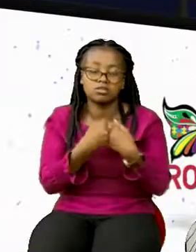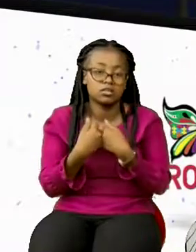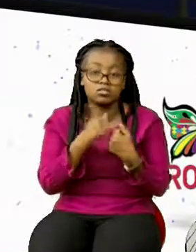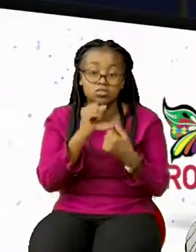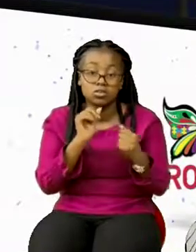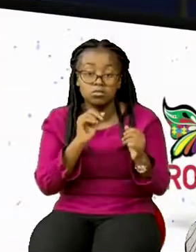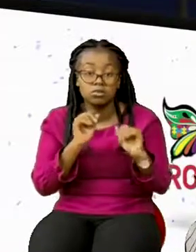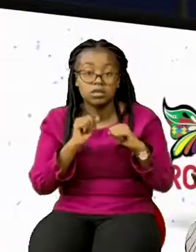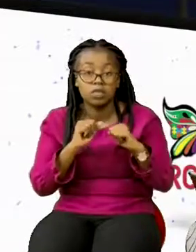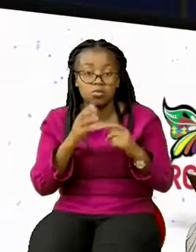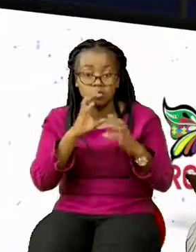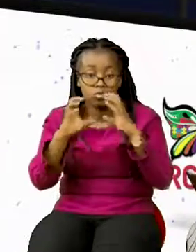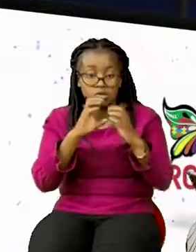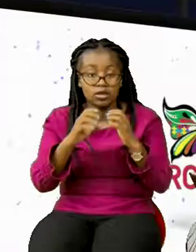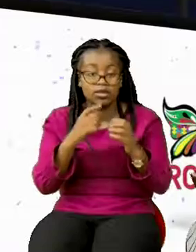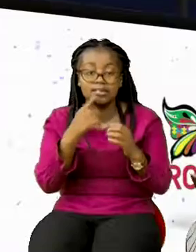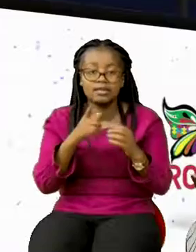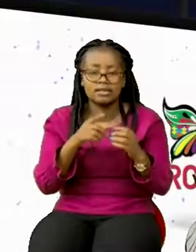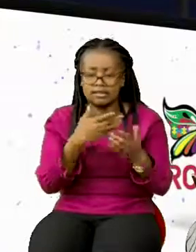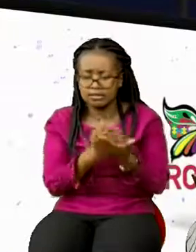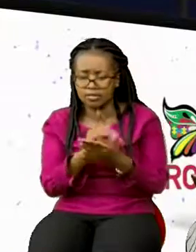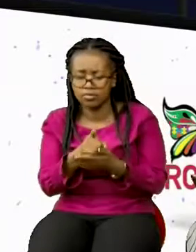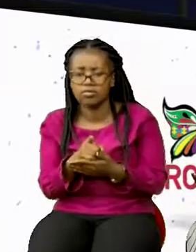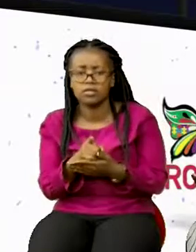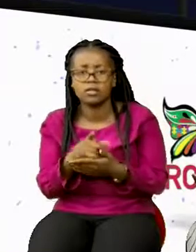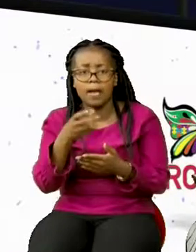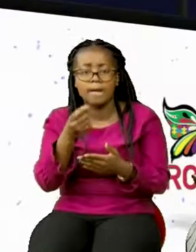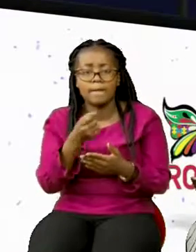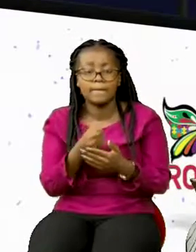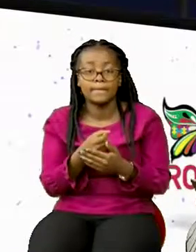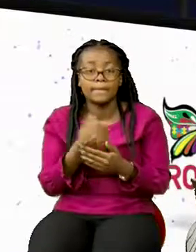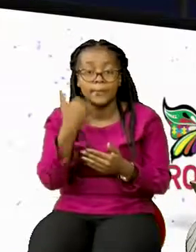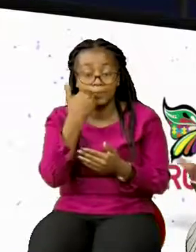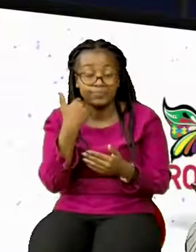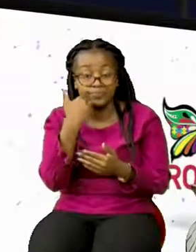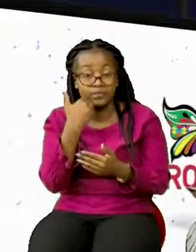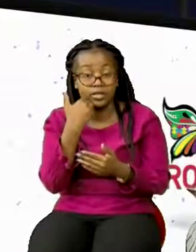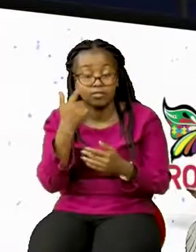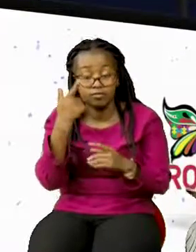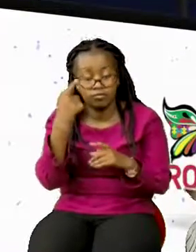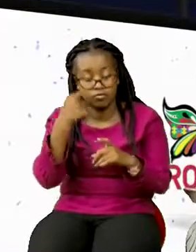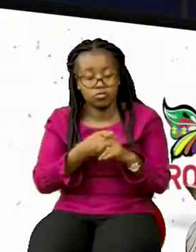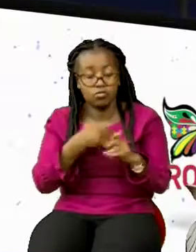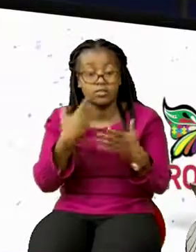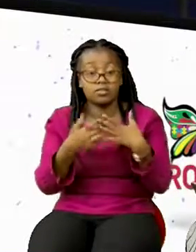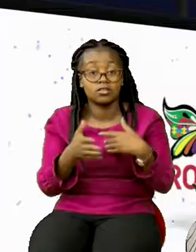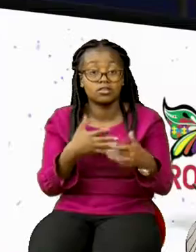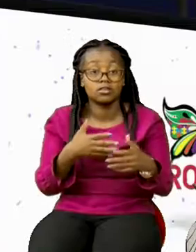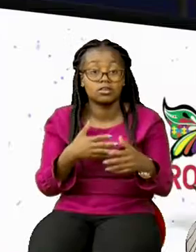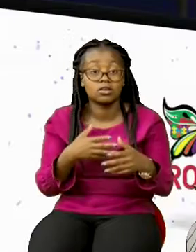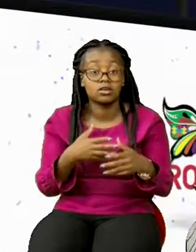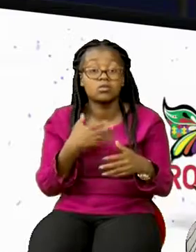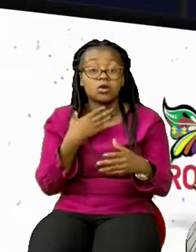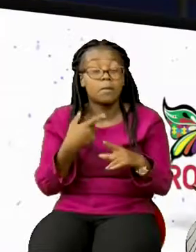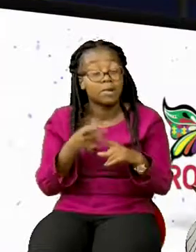not being able to communicate. So telling some of these medical conditions apart from the actual signs and symptoms can be one